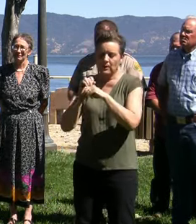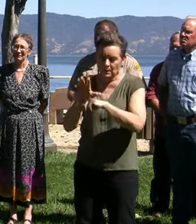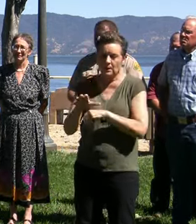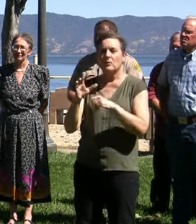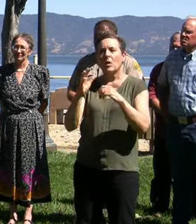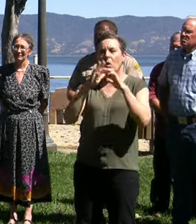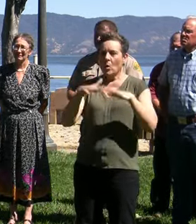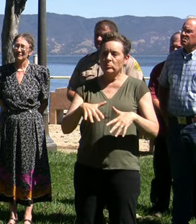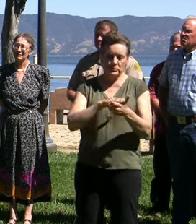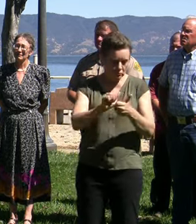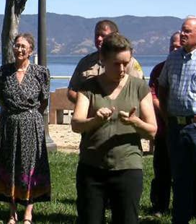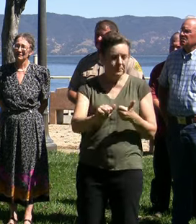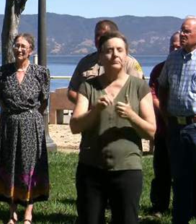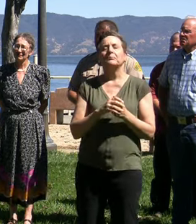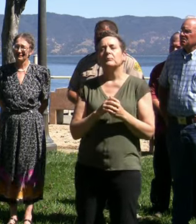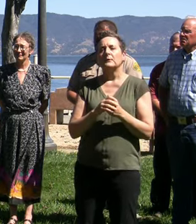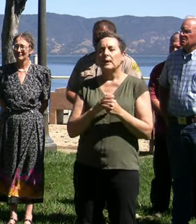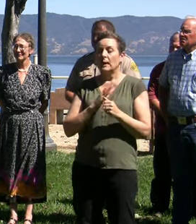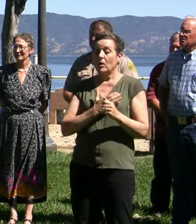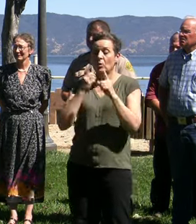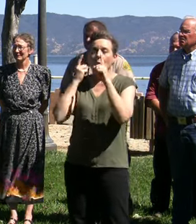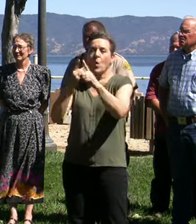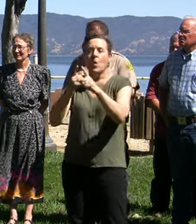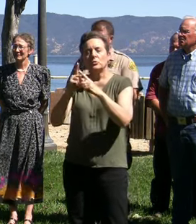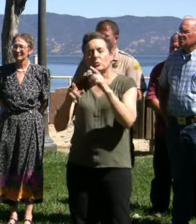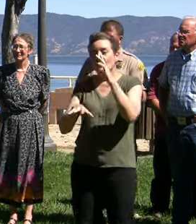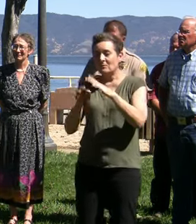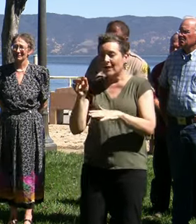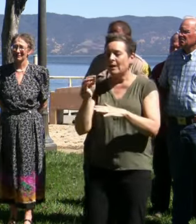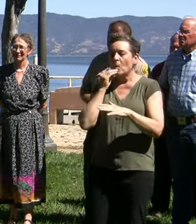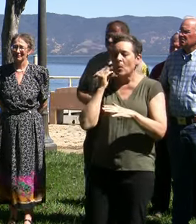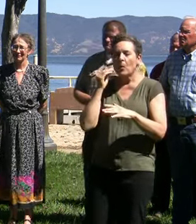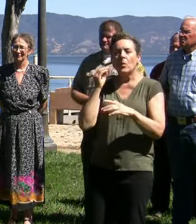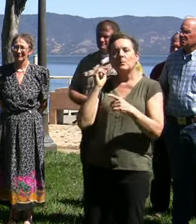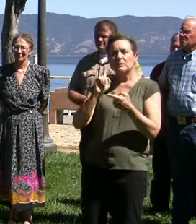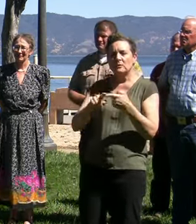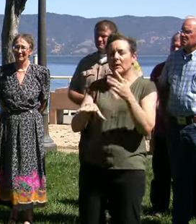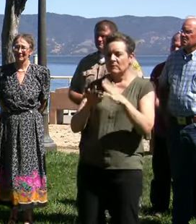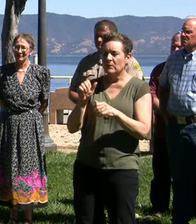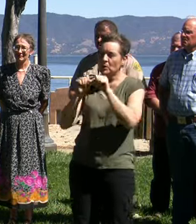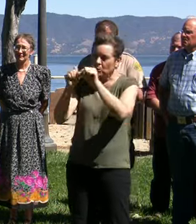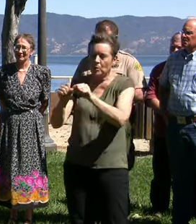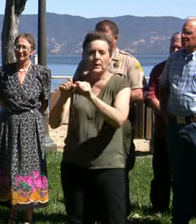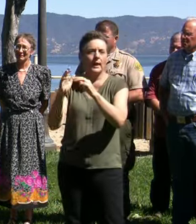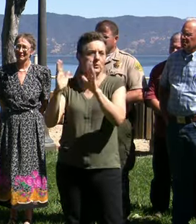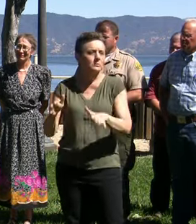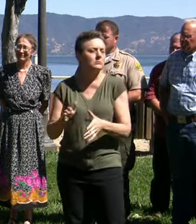to get them placed until they can have a permanent solution. I do want to give an update